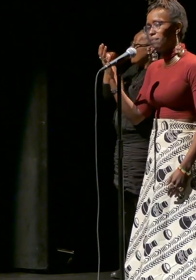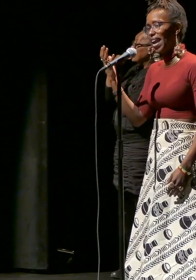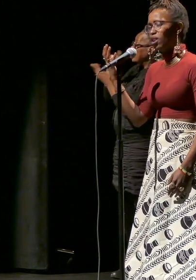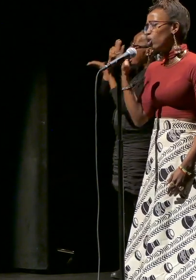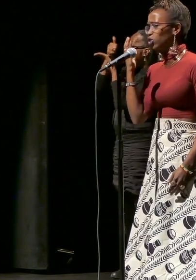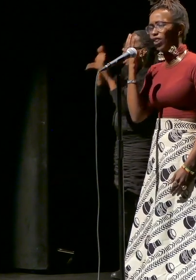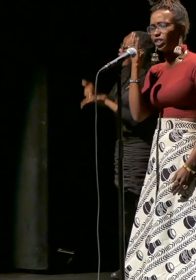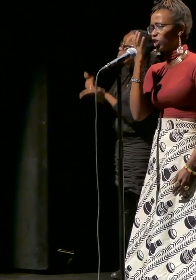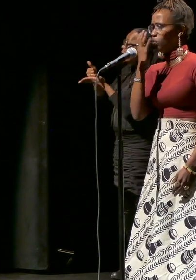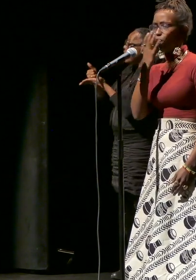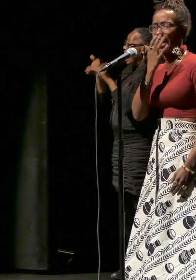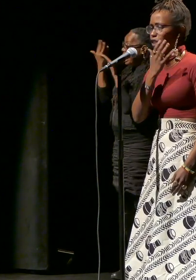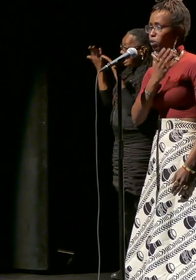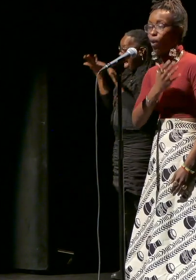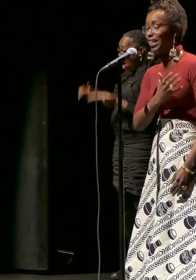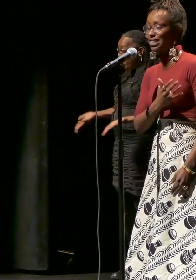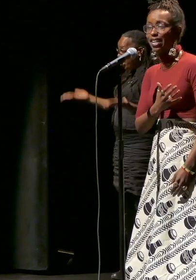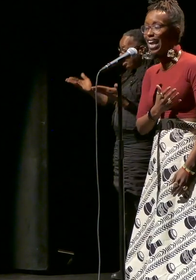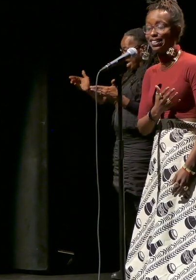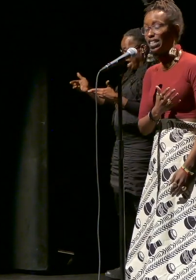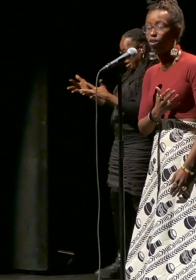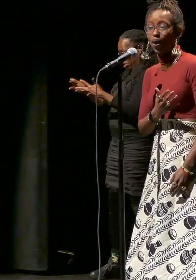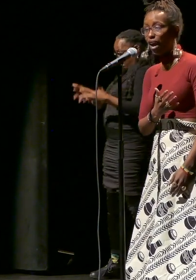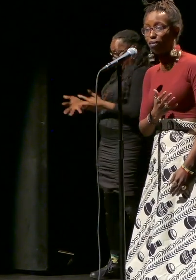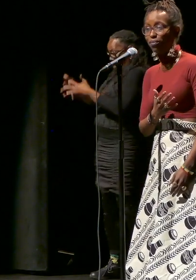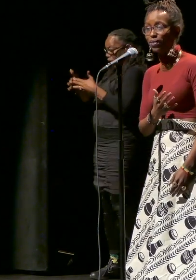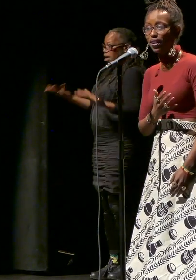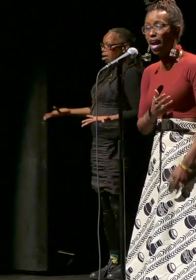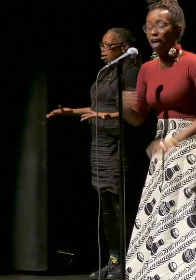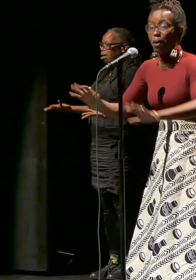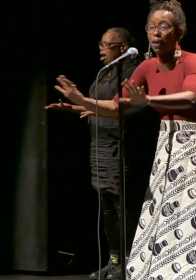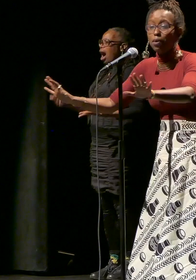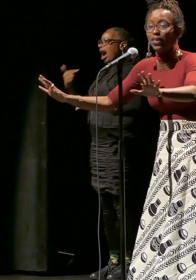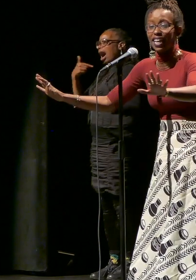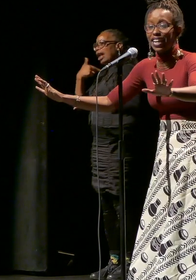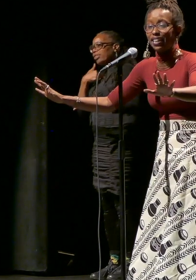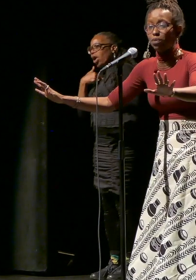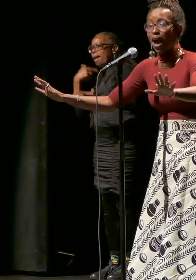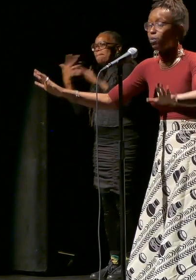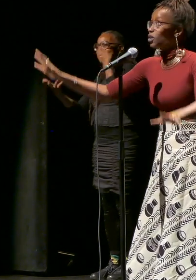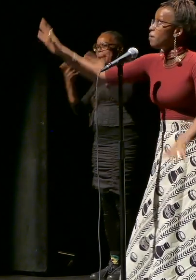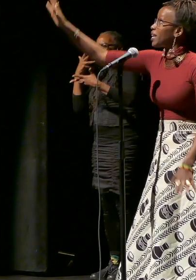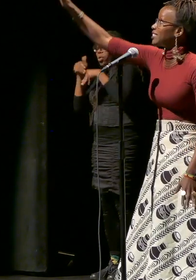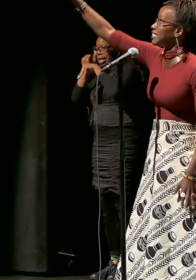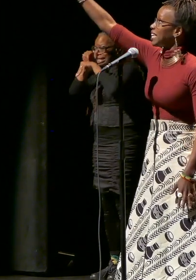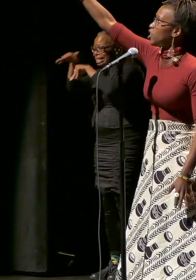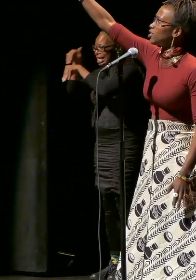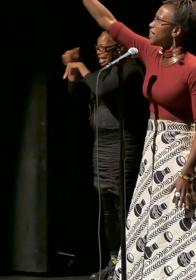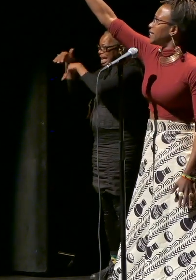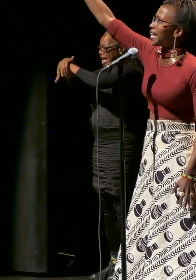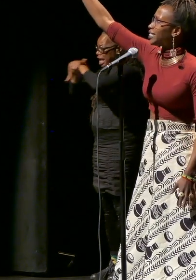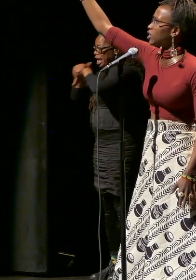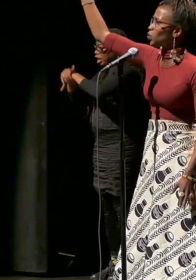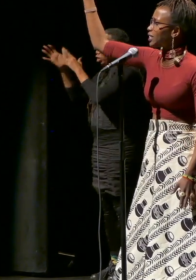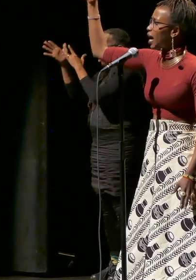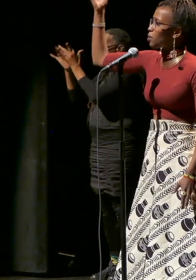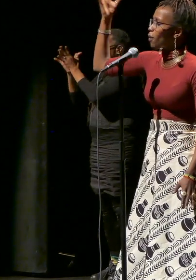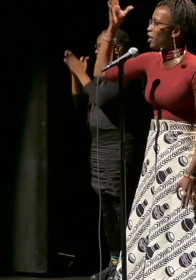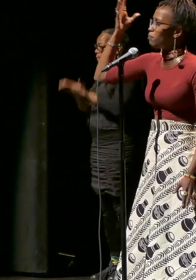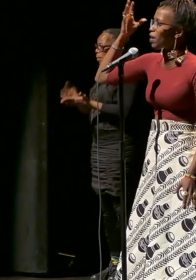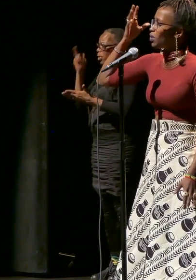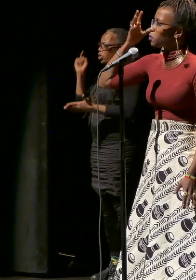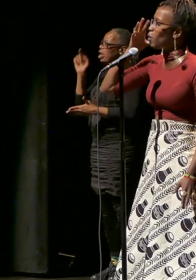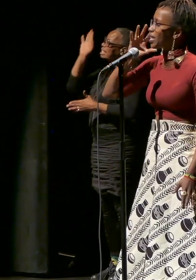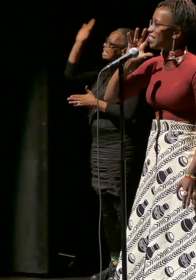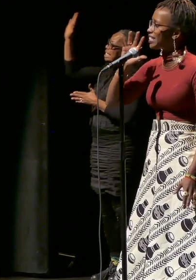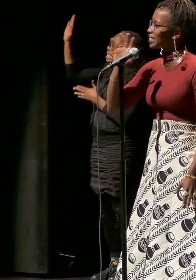a foreign man whose face looked more like his blue-eyed son I'd seen growing up? I thought maybe we sent English Bibles because his ears, they tasted the sweet sound of